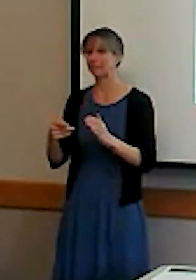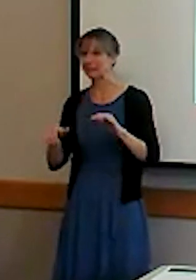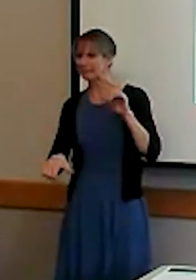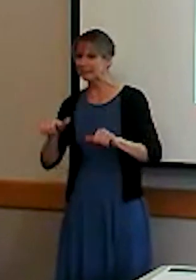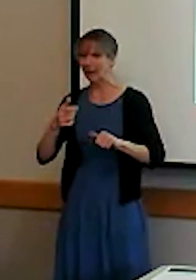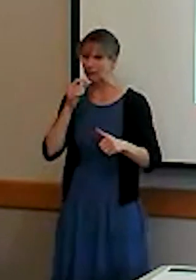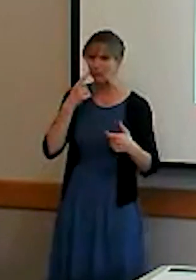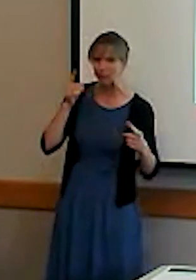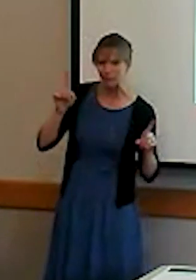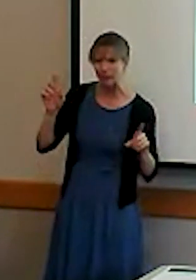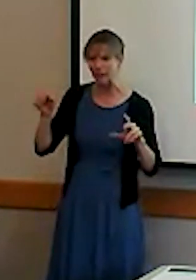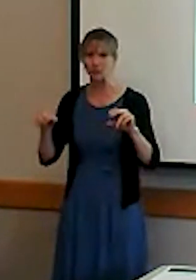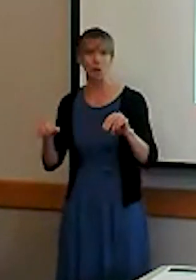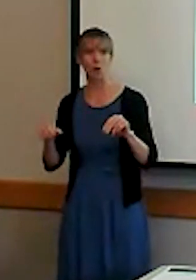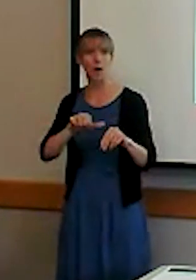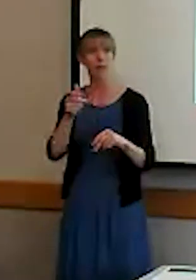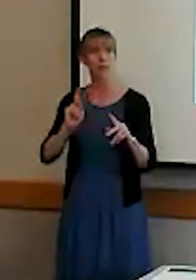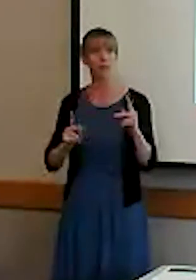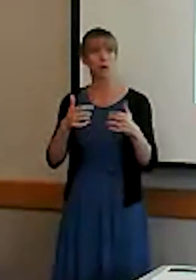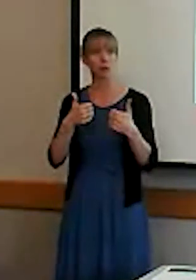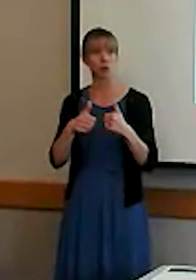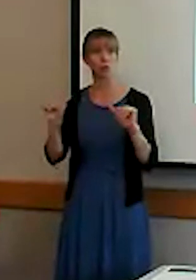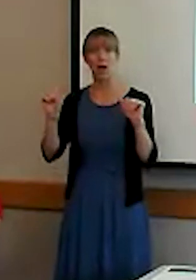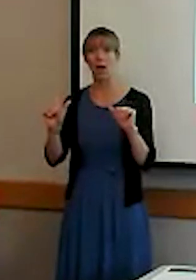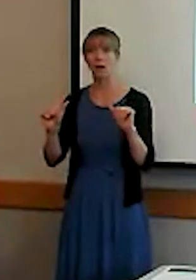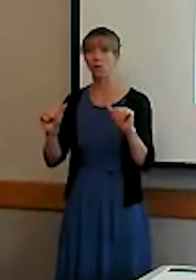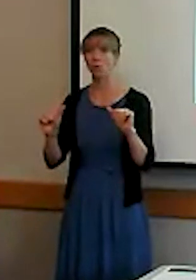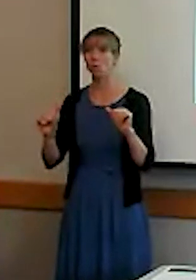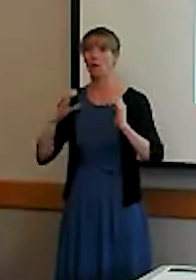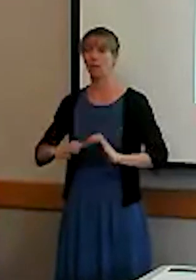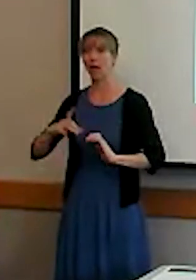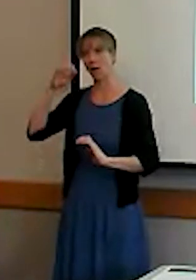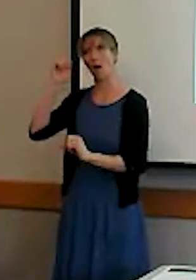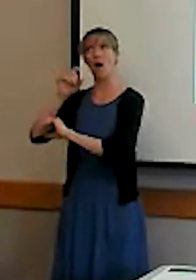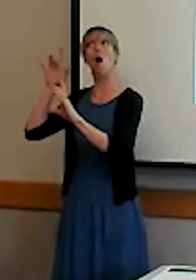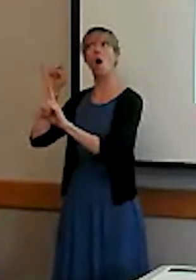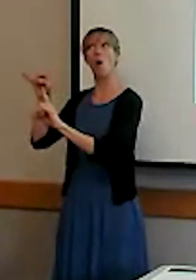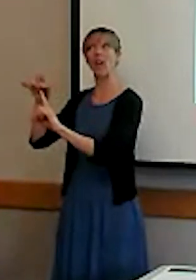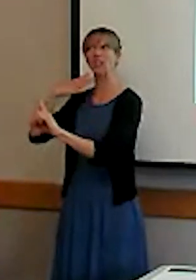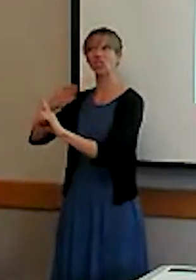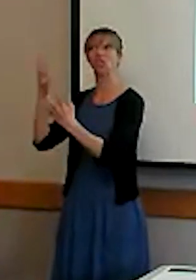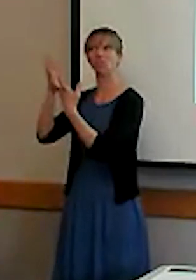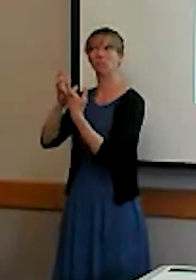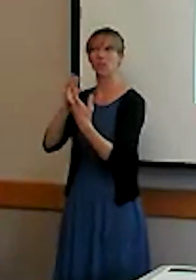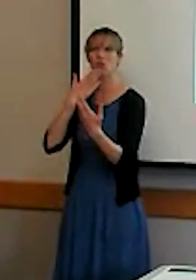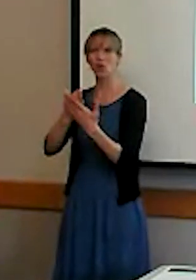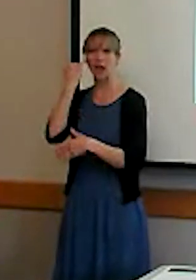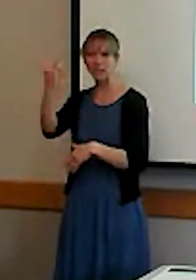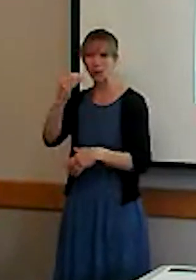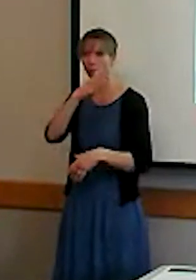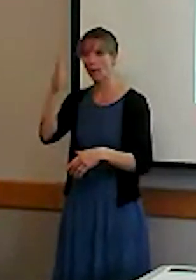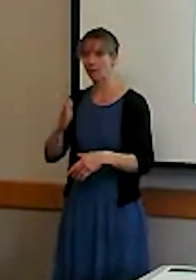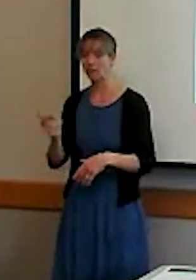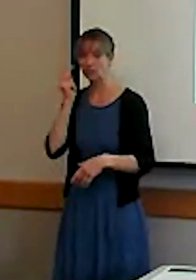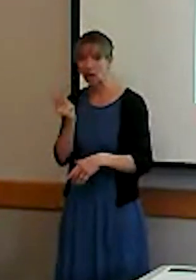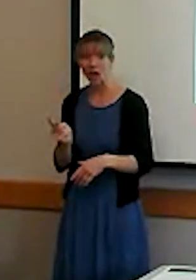work. Anyone else have something they would like to try or have a client in mind that they're thinking, yeah, that was a great idea, or